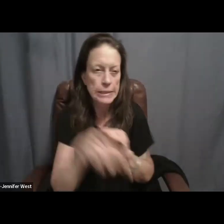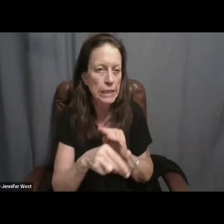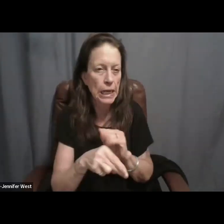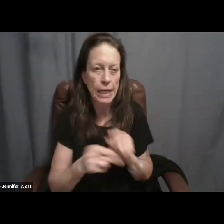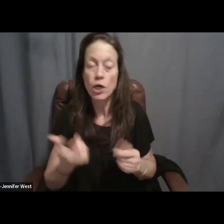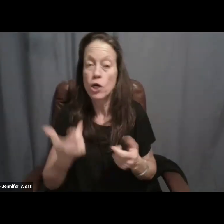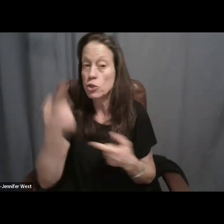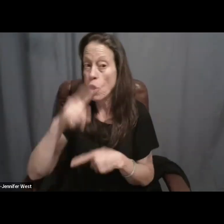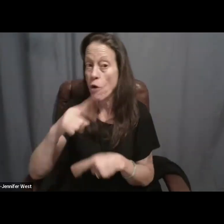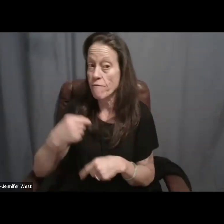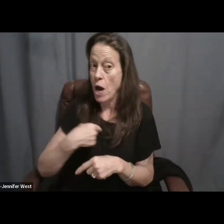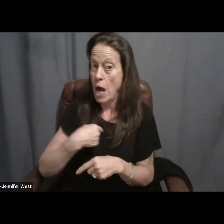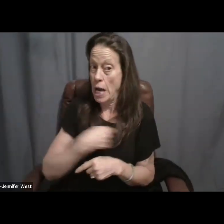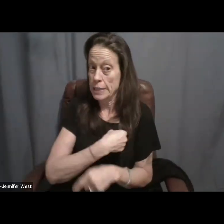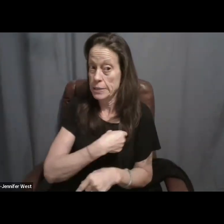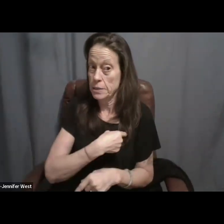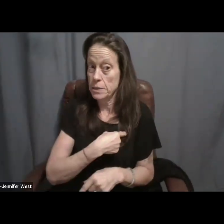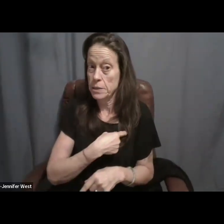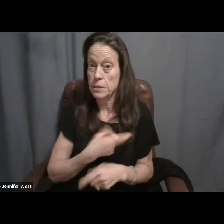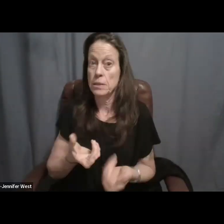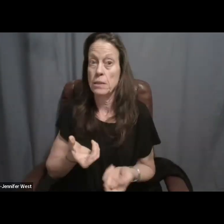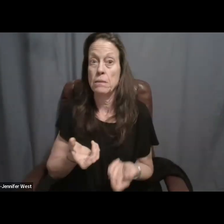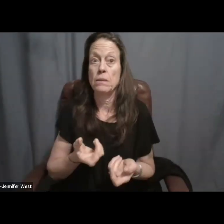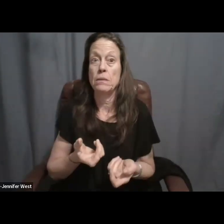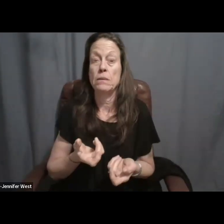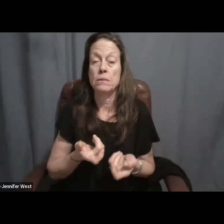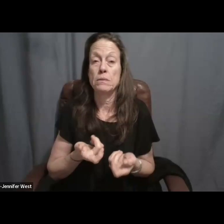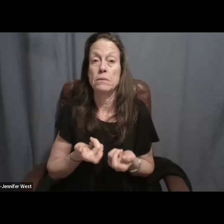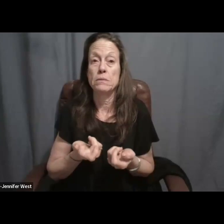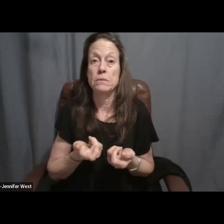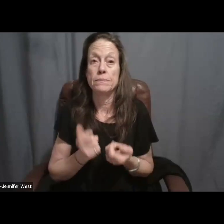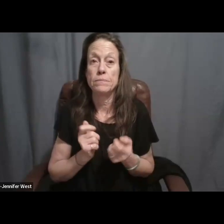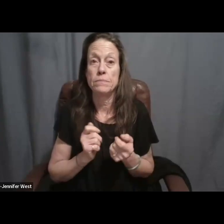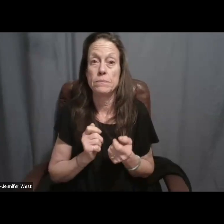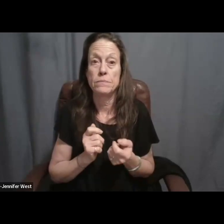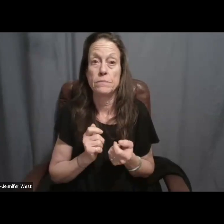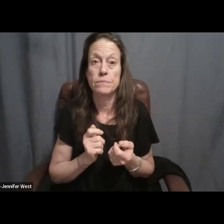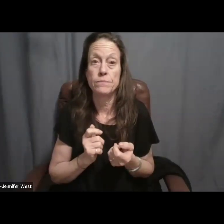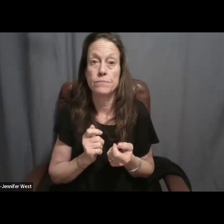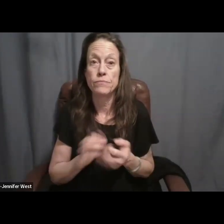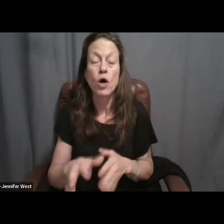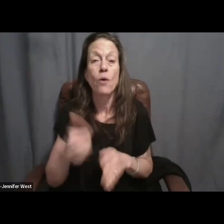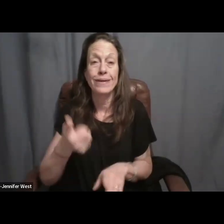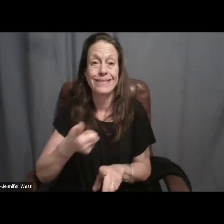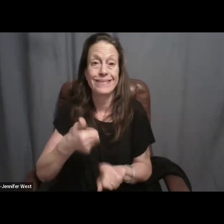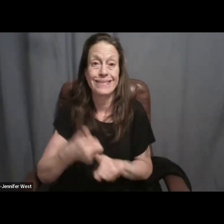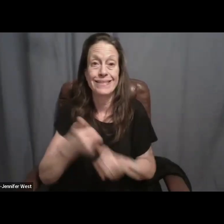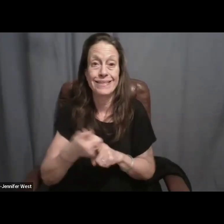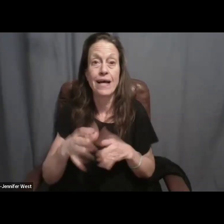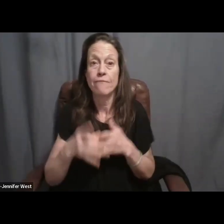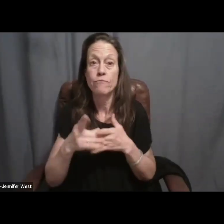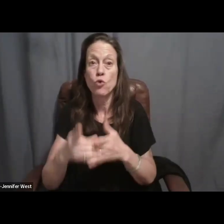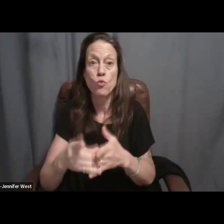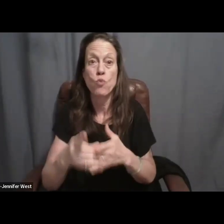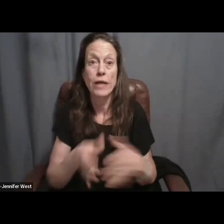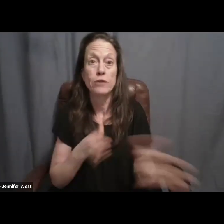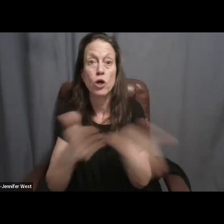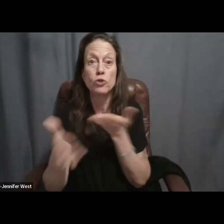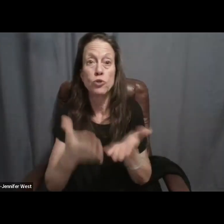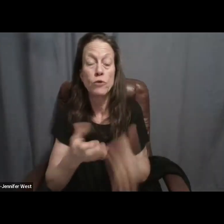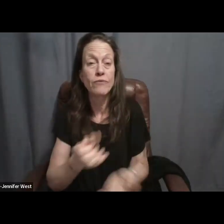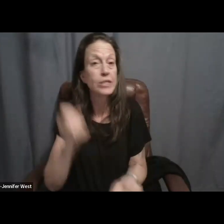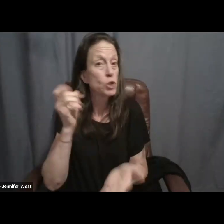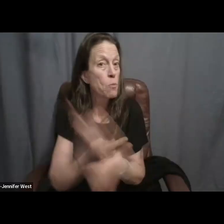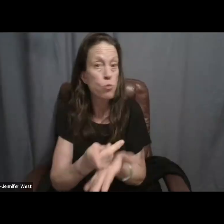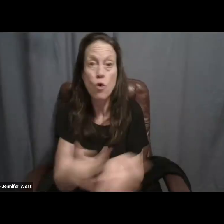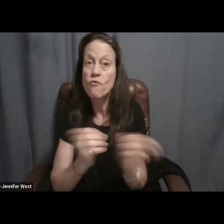nothing in the family goods and directed services is being approved other than staff. So if you come